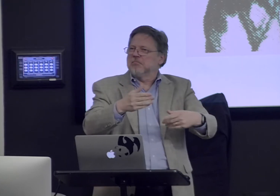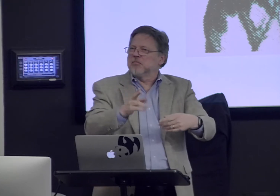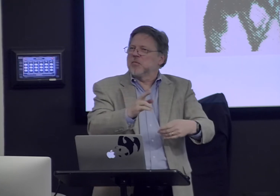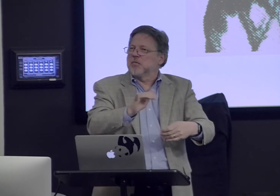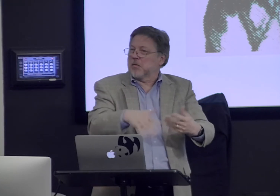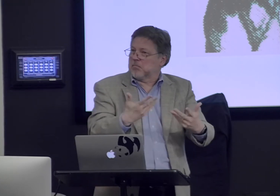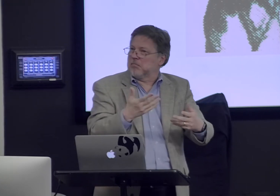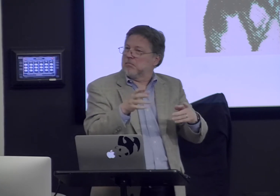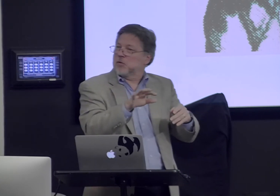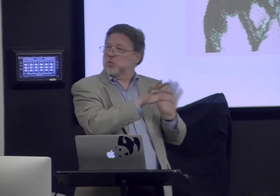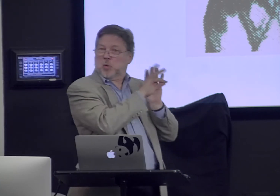hat,